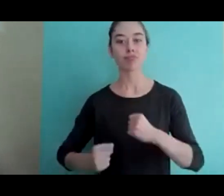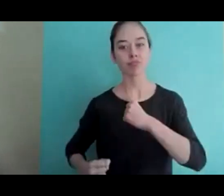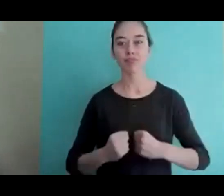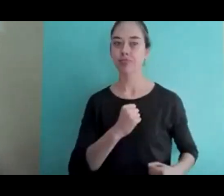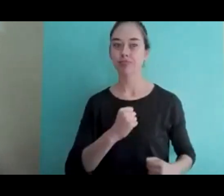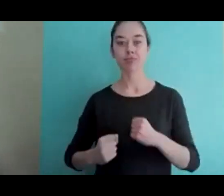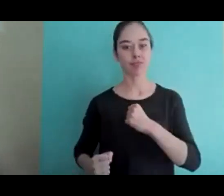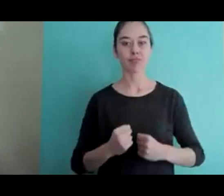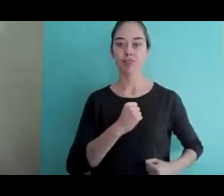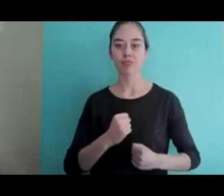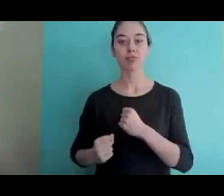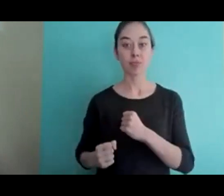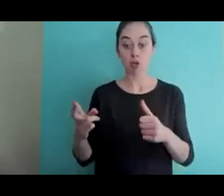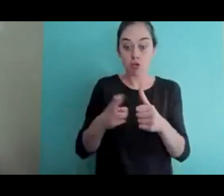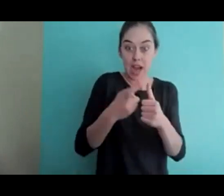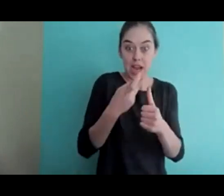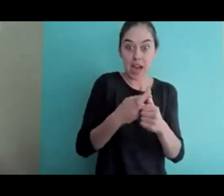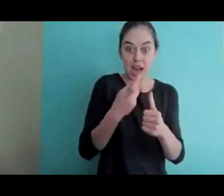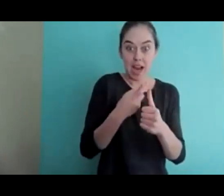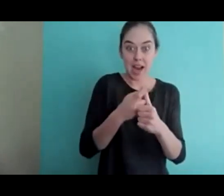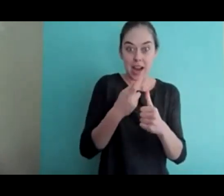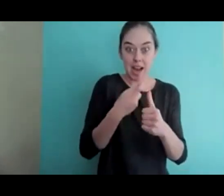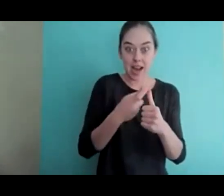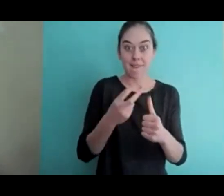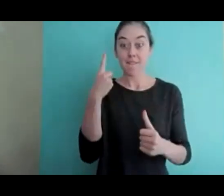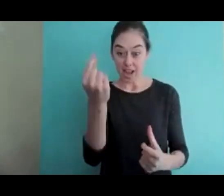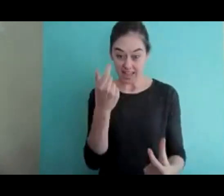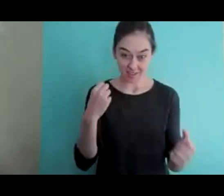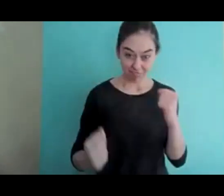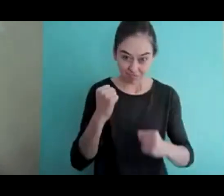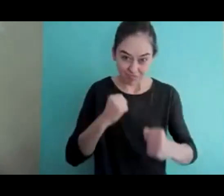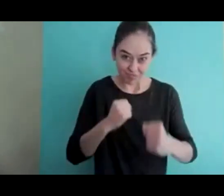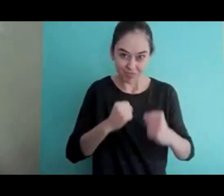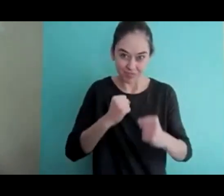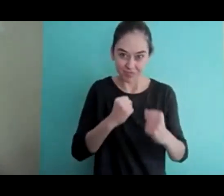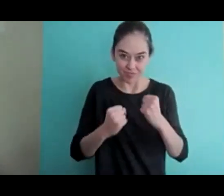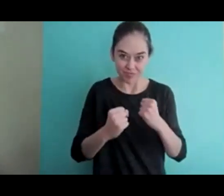easy. Ready? Go!